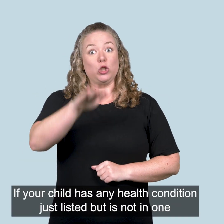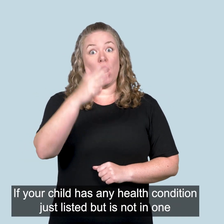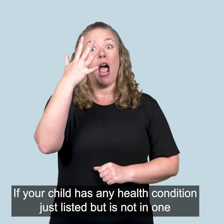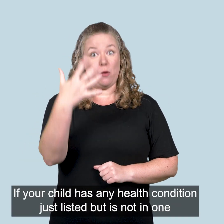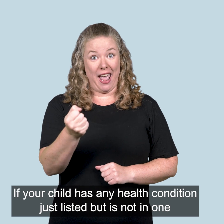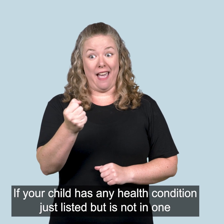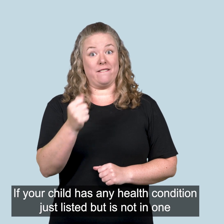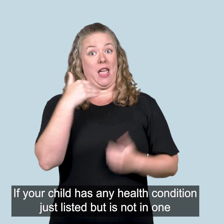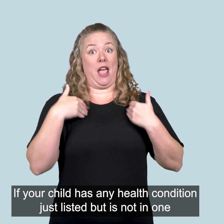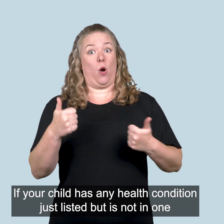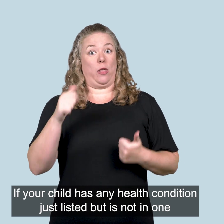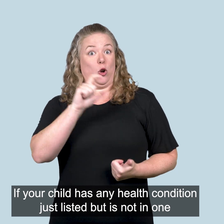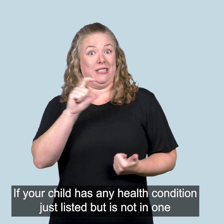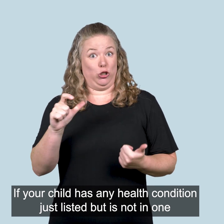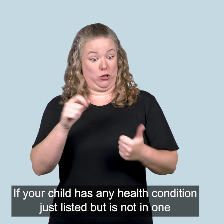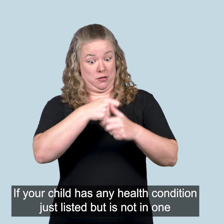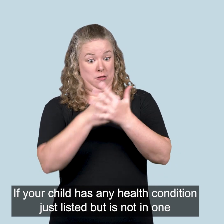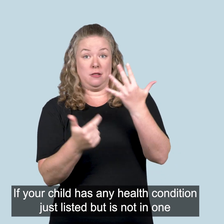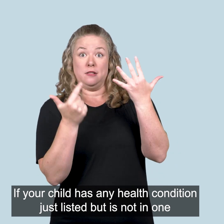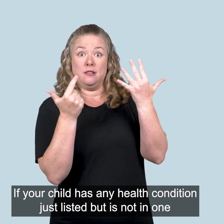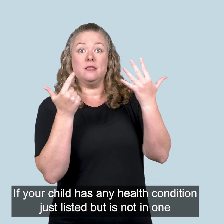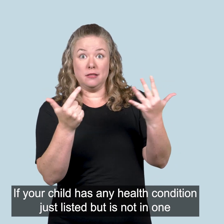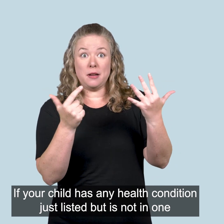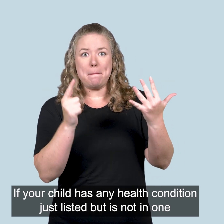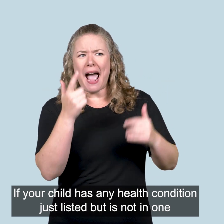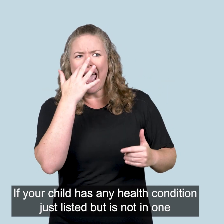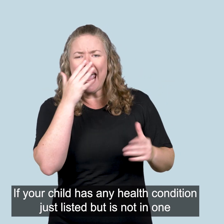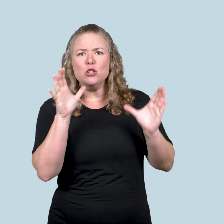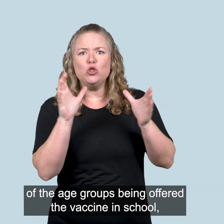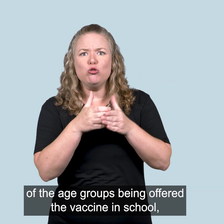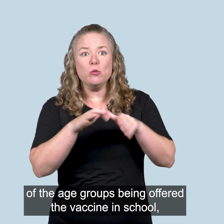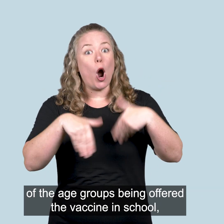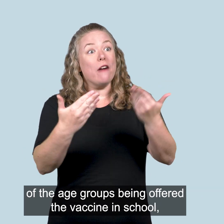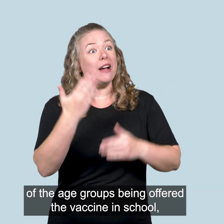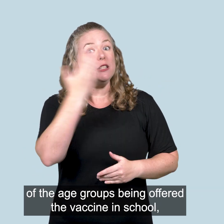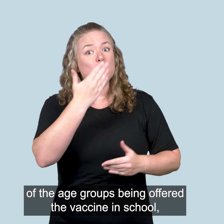flu vaccine. If your child has any health condition just listed, but is not in one of the age groups